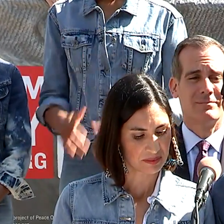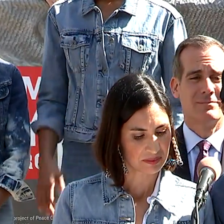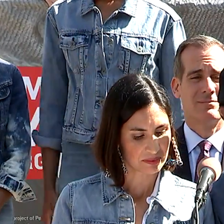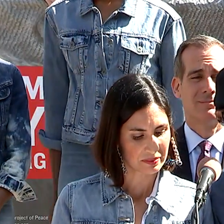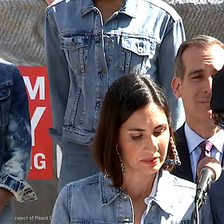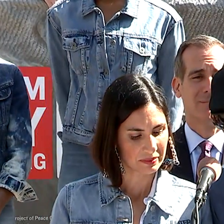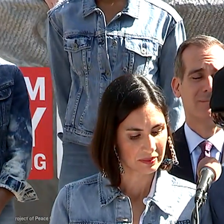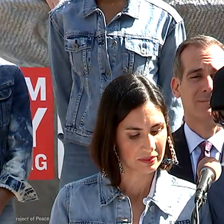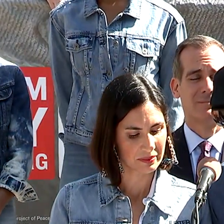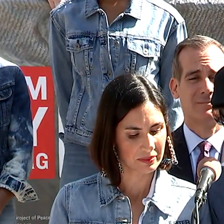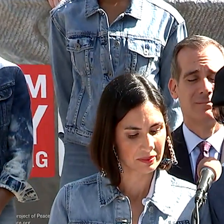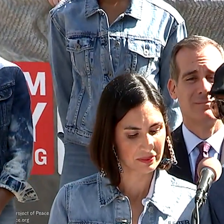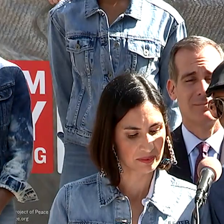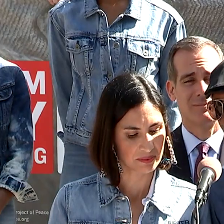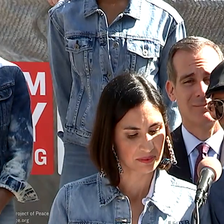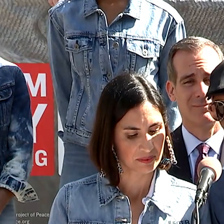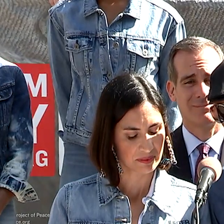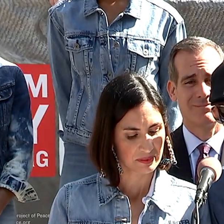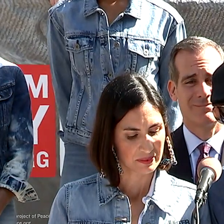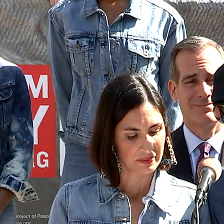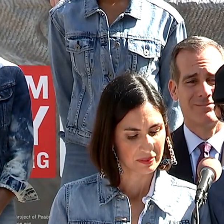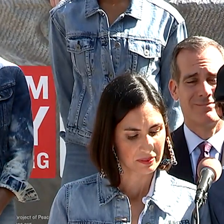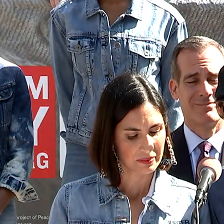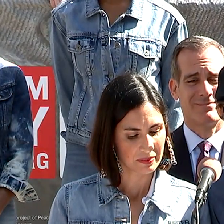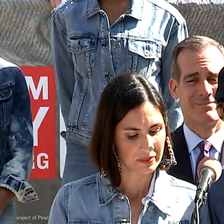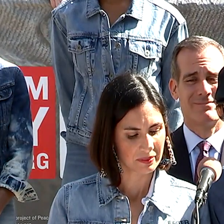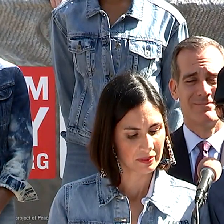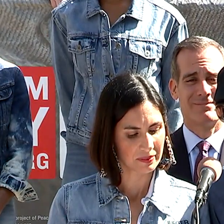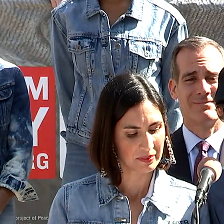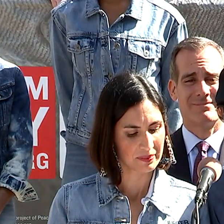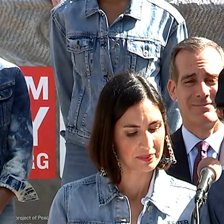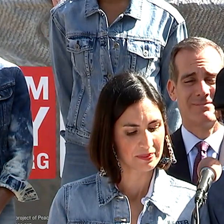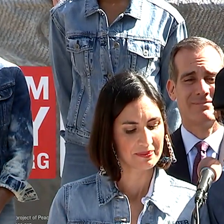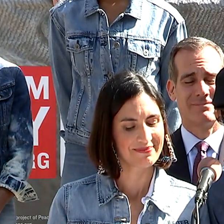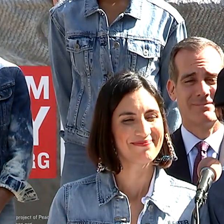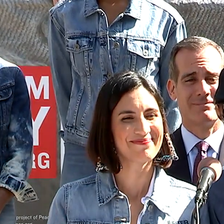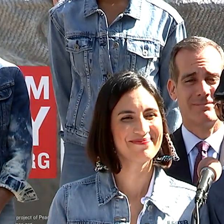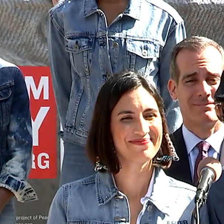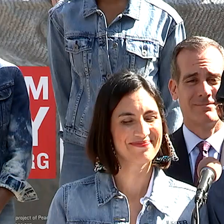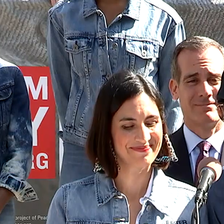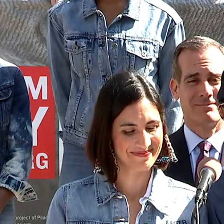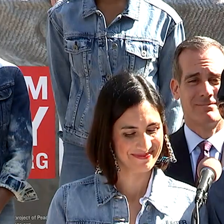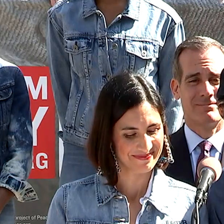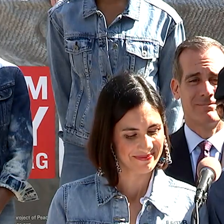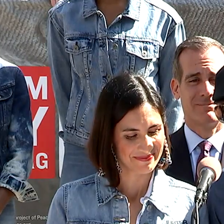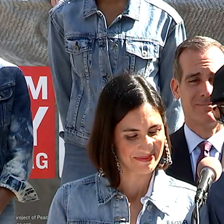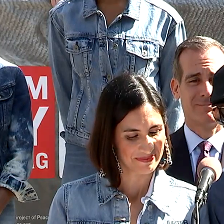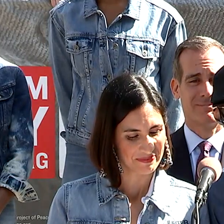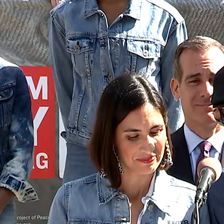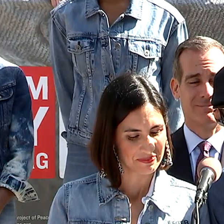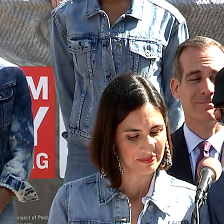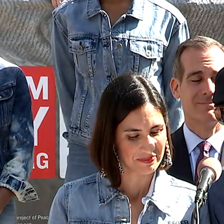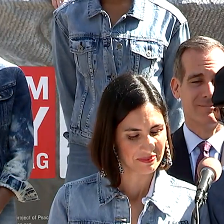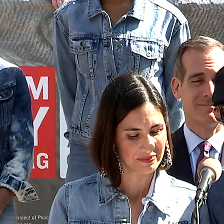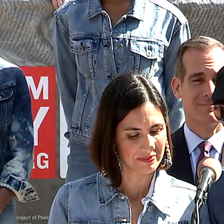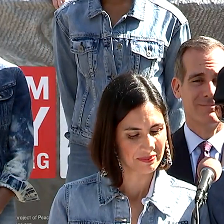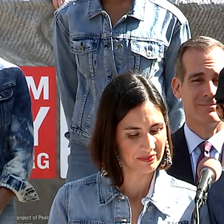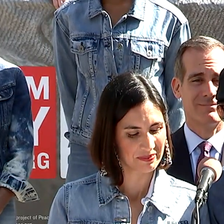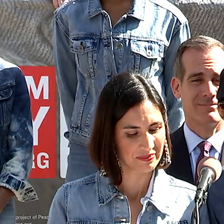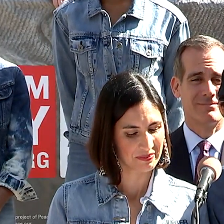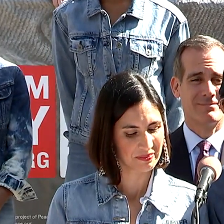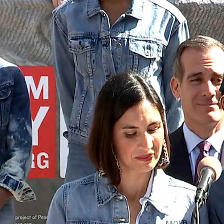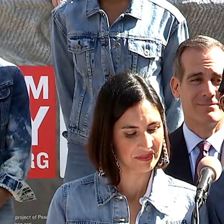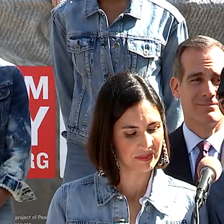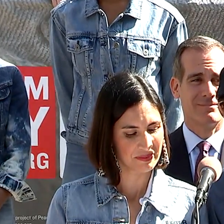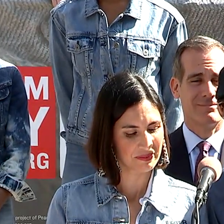Now, for our next speaker, she's known as an actress, and you may know her from the High School Musical. She's